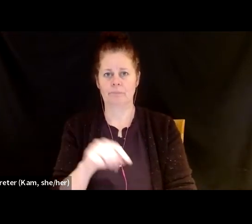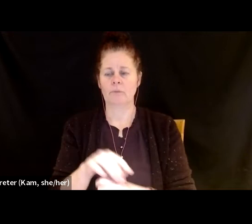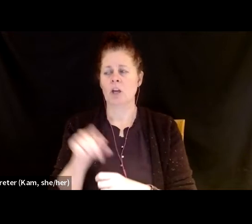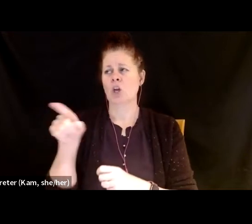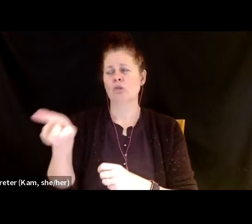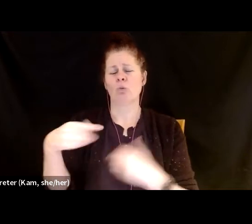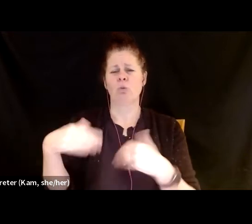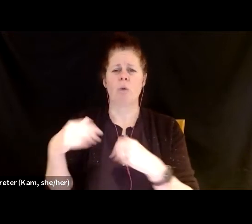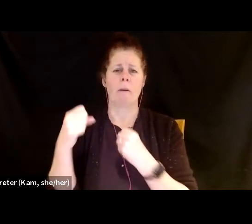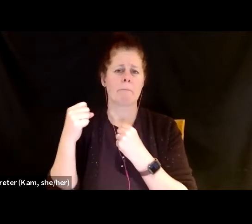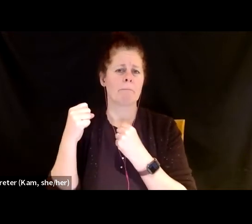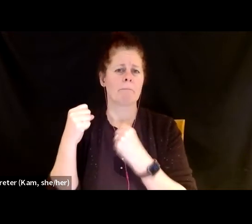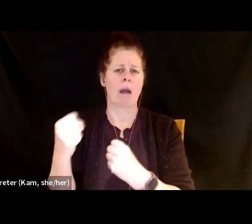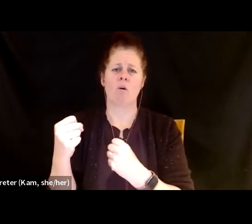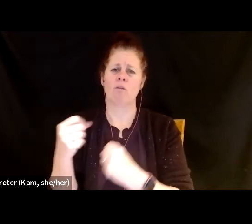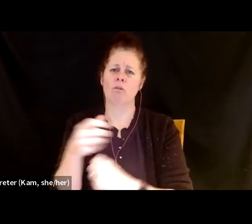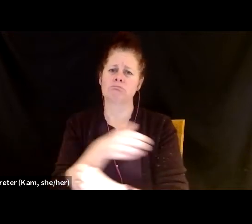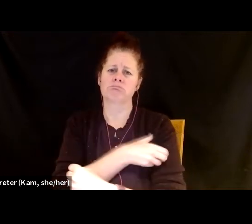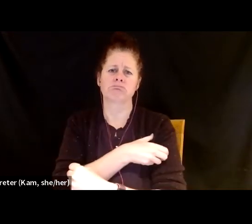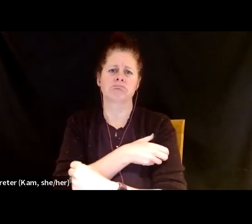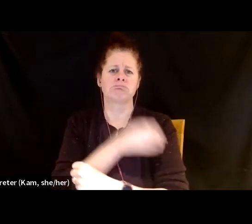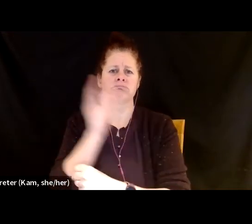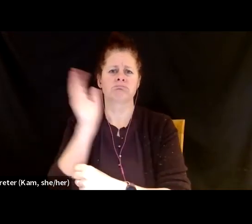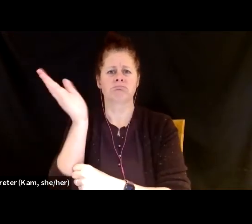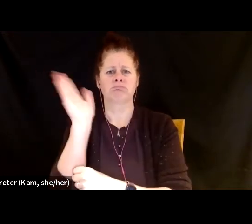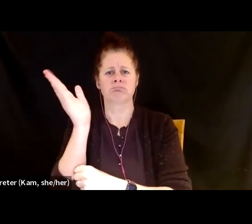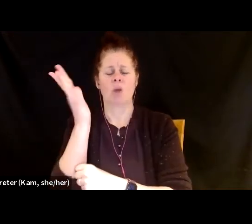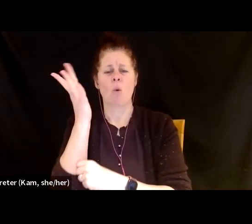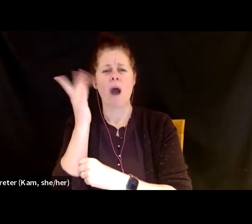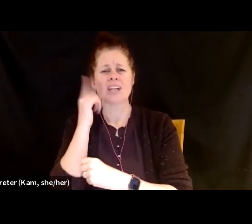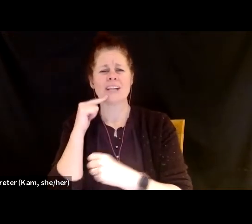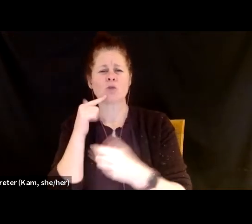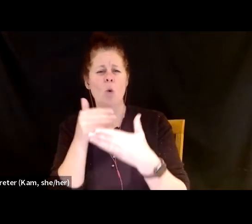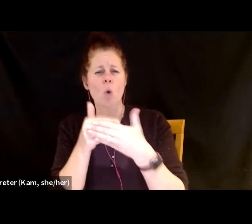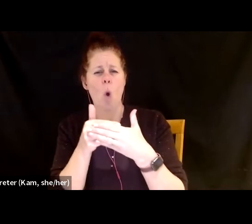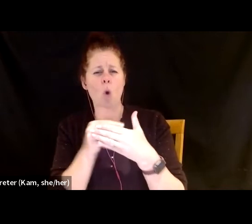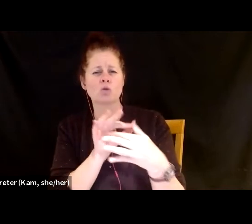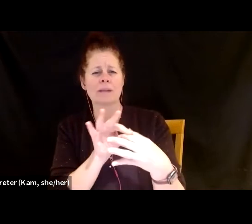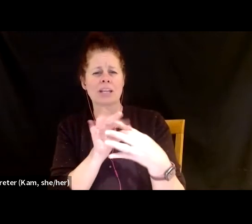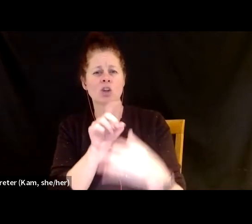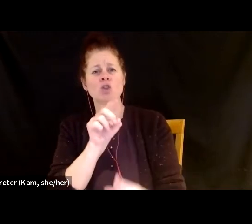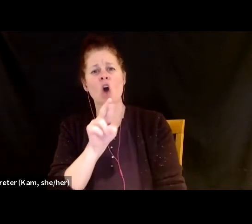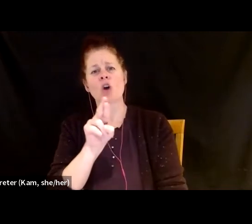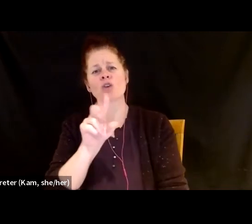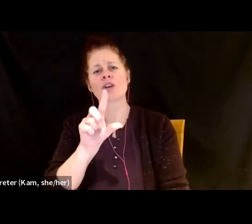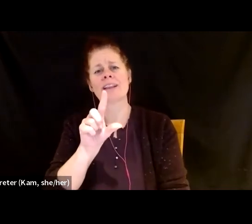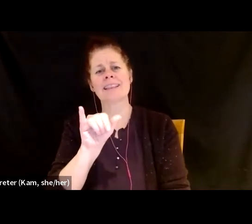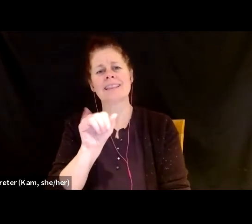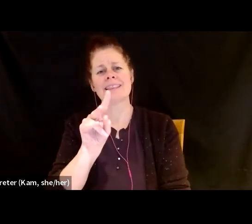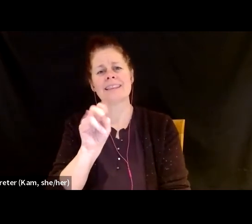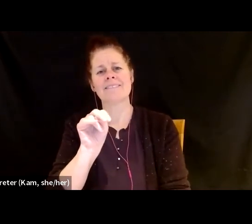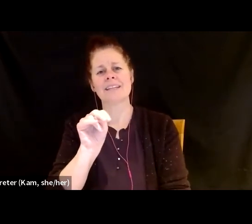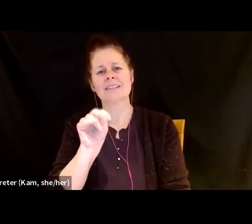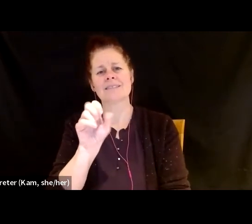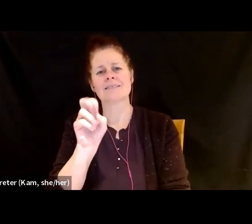connection to folks at Central, including Dr. Livingston and Dr. McCray. And that was really cool